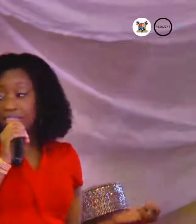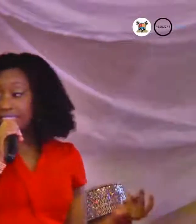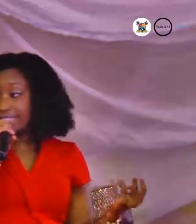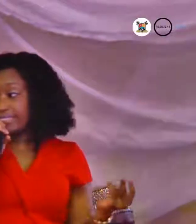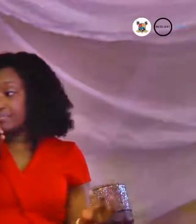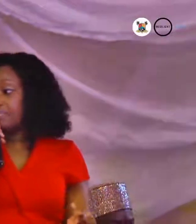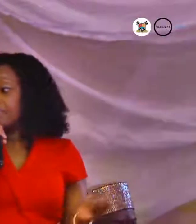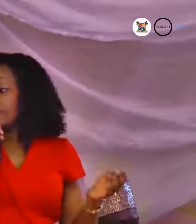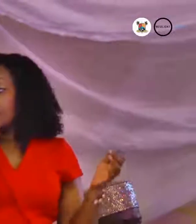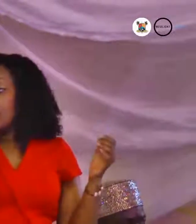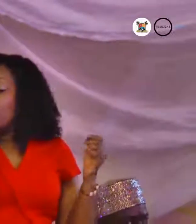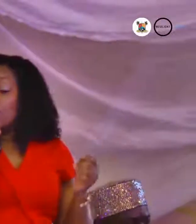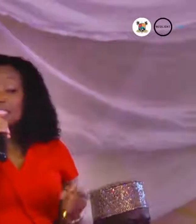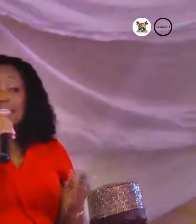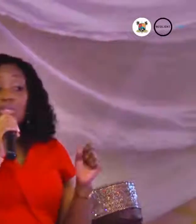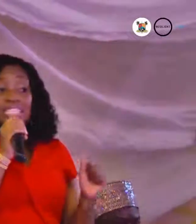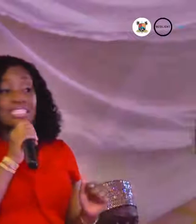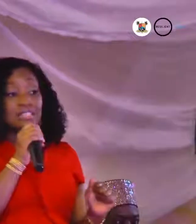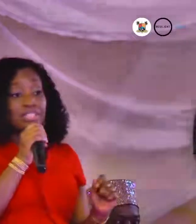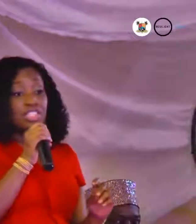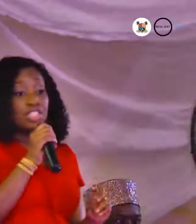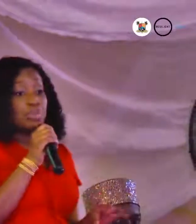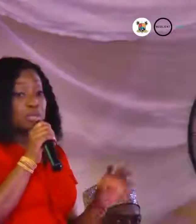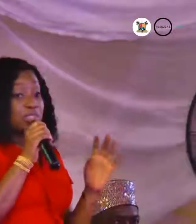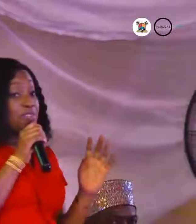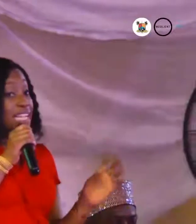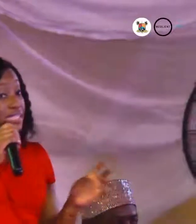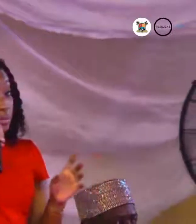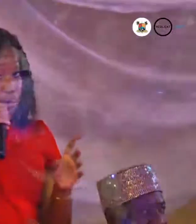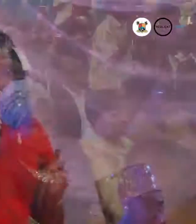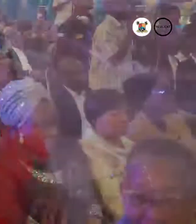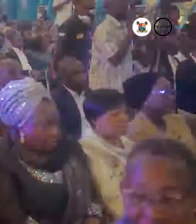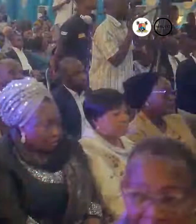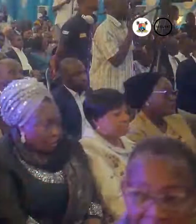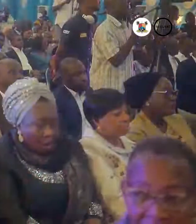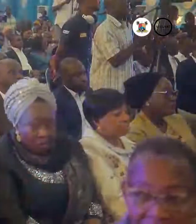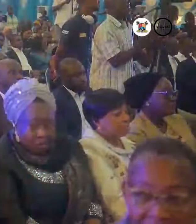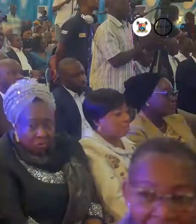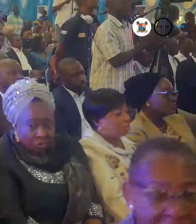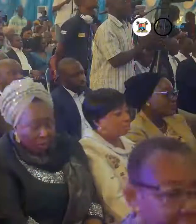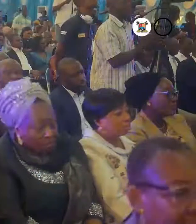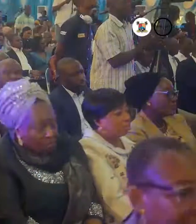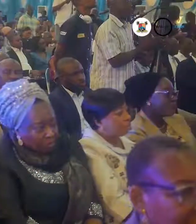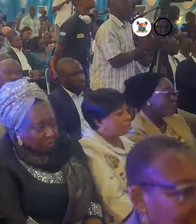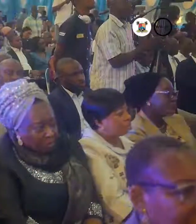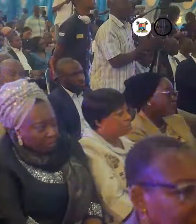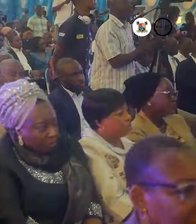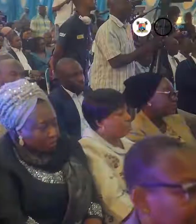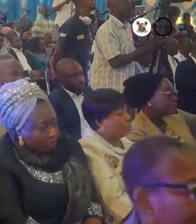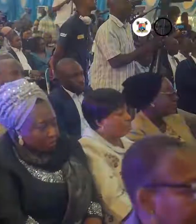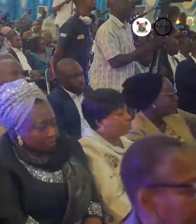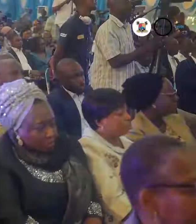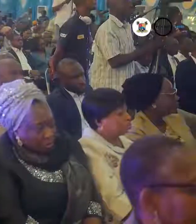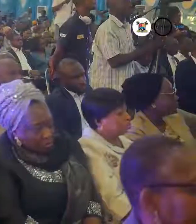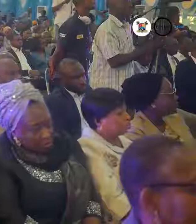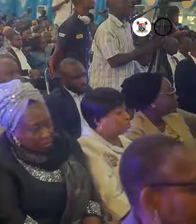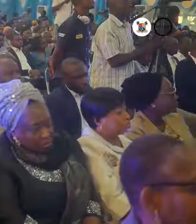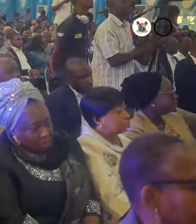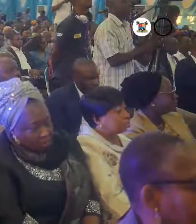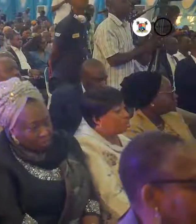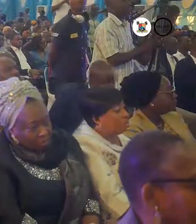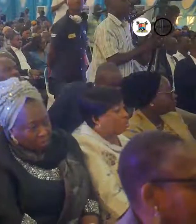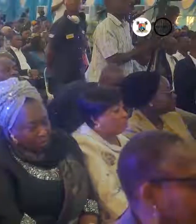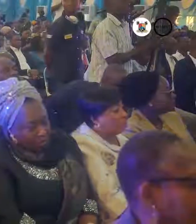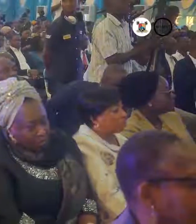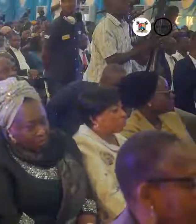be redundant. We're saying those interventions must be flexible, meaning that you need to